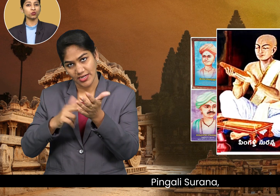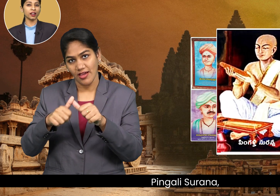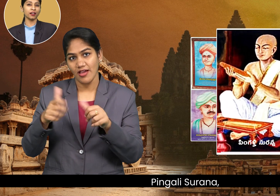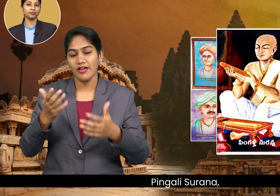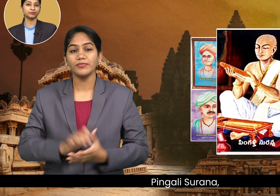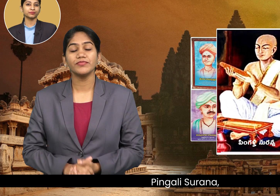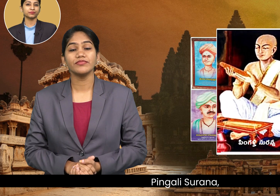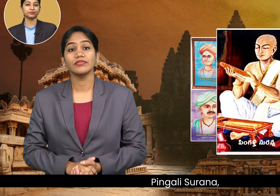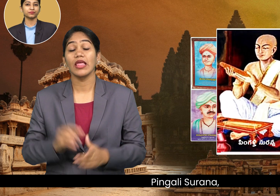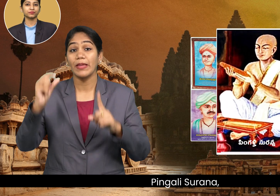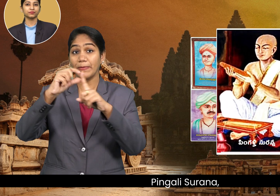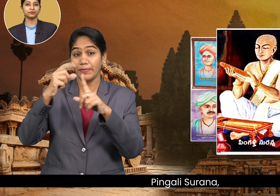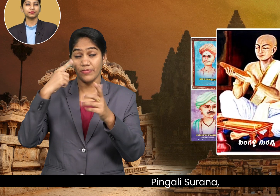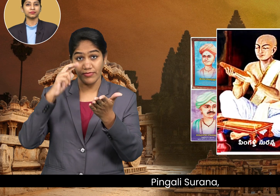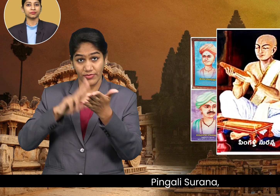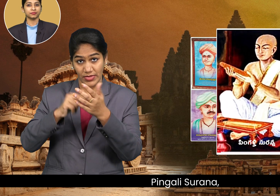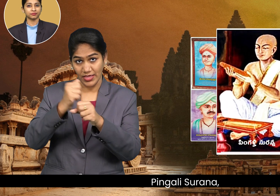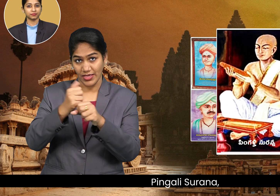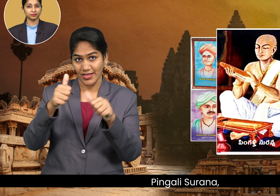Pingali Surana,